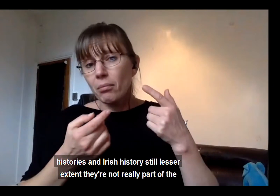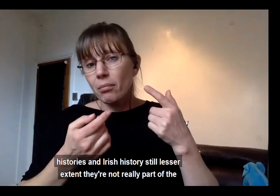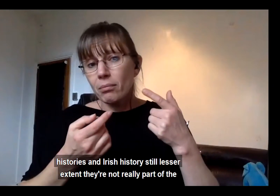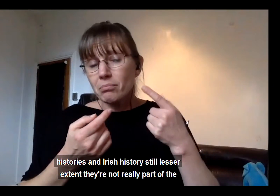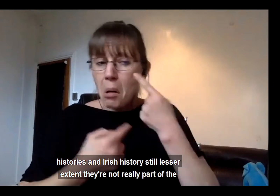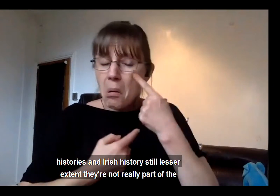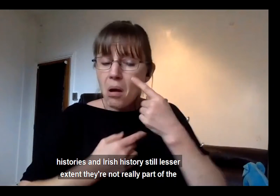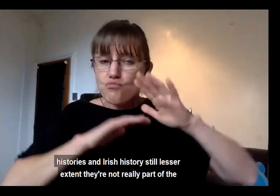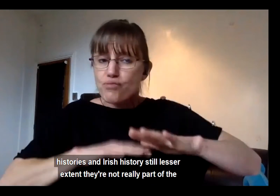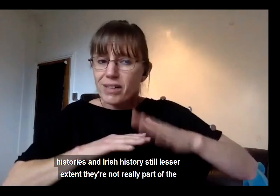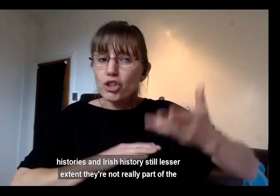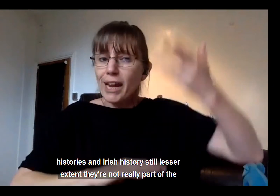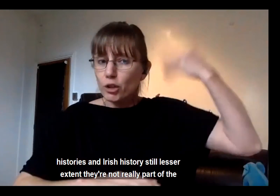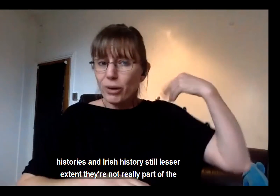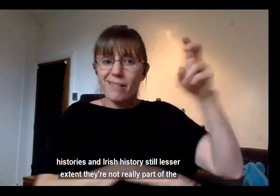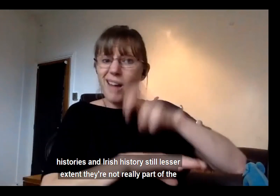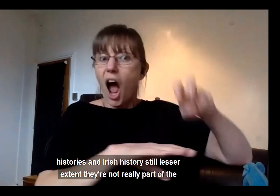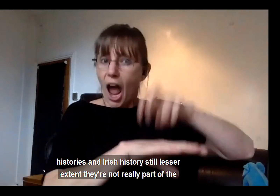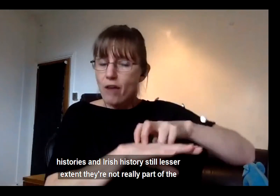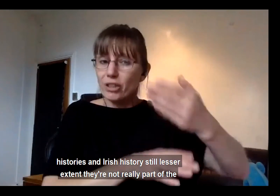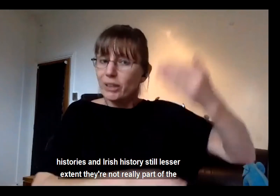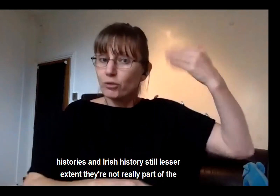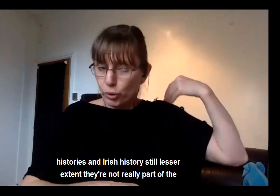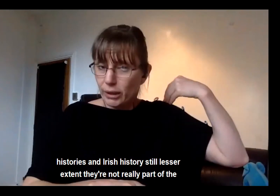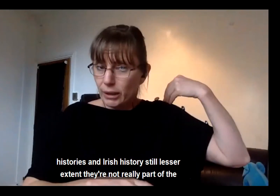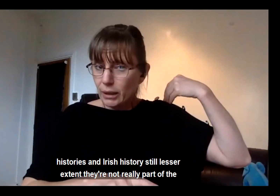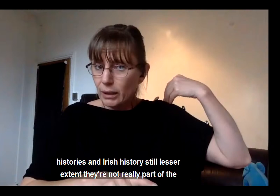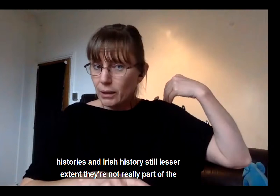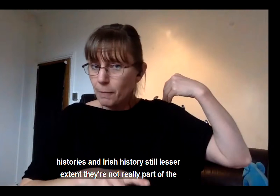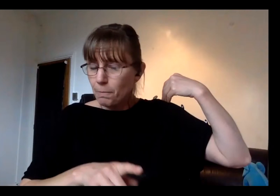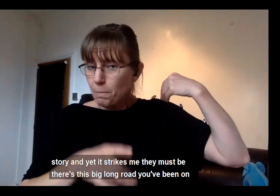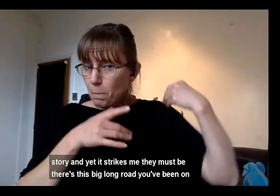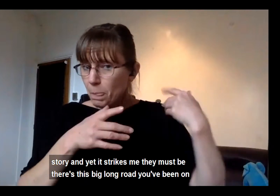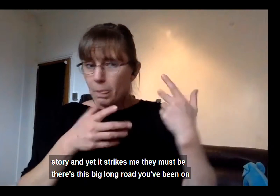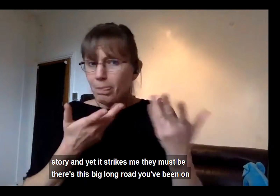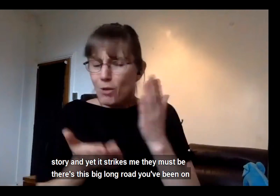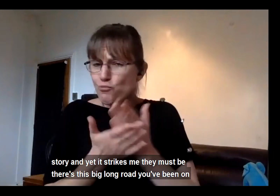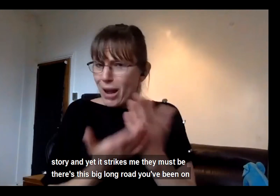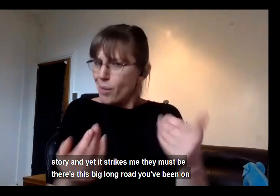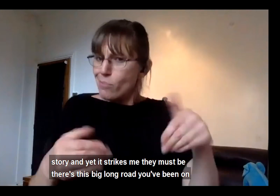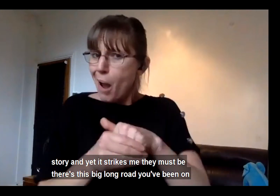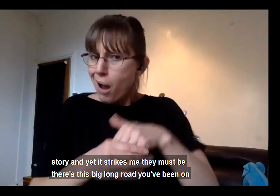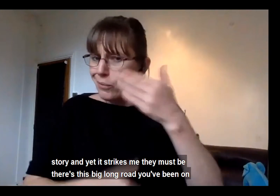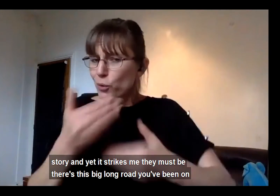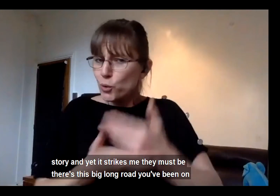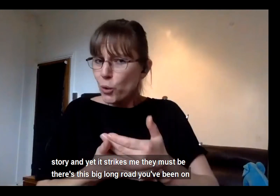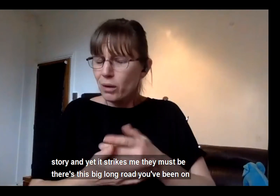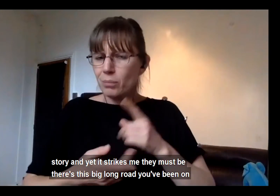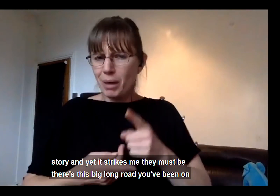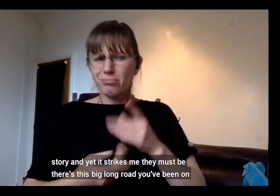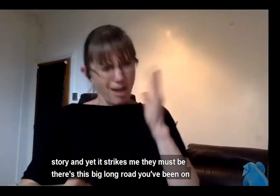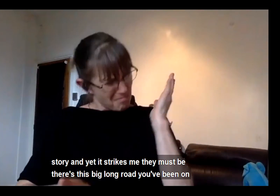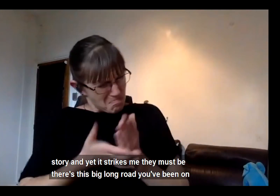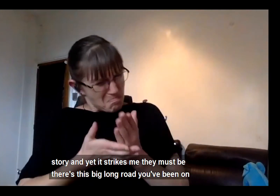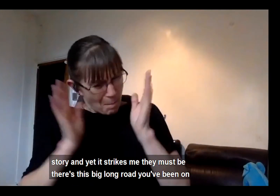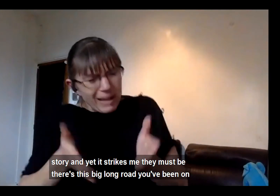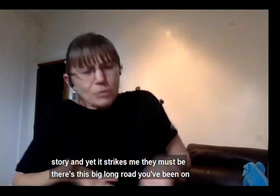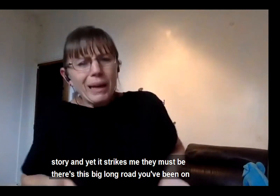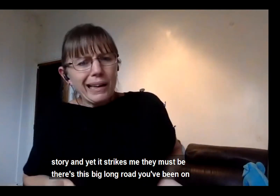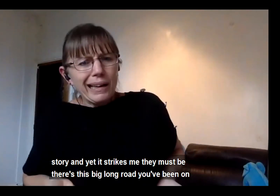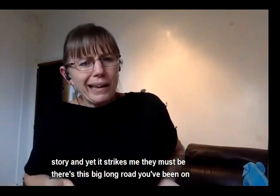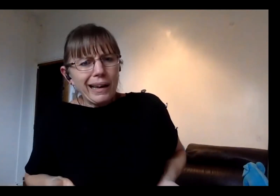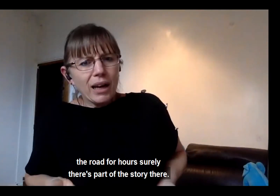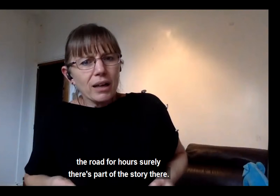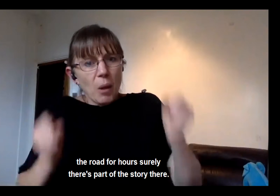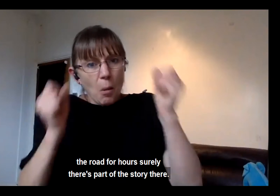British histories and Irish histories to a lesser extent, they're not really part of the story, and yet it strikes me they must be. There's this